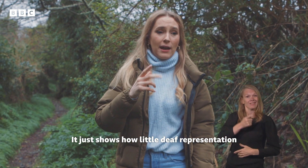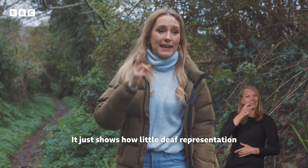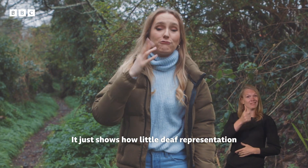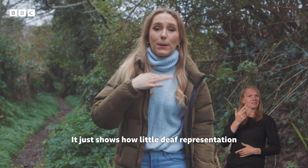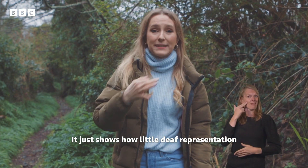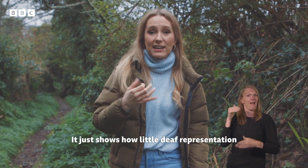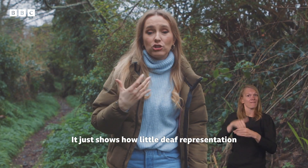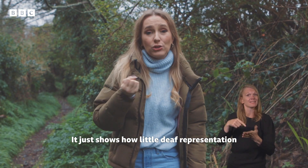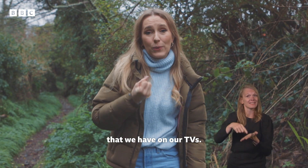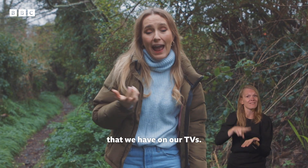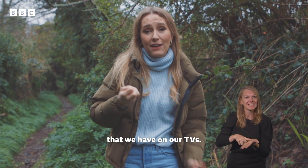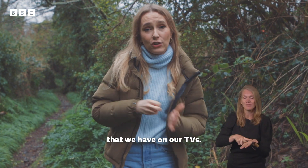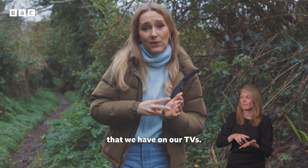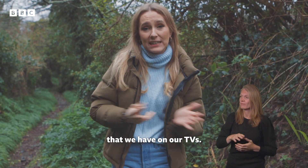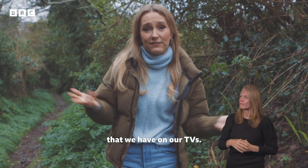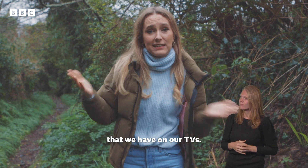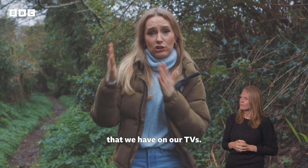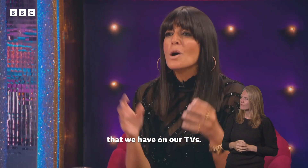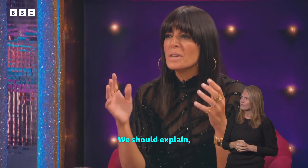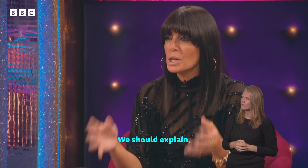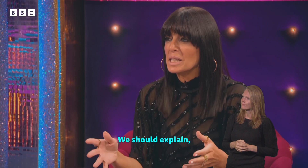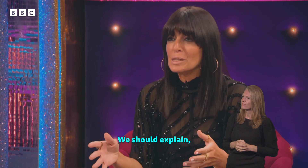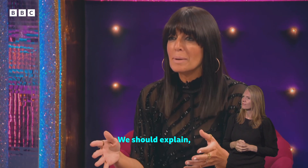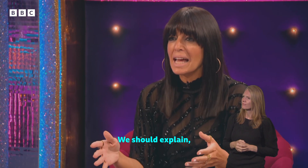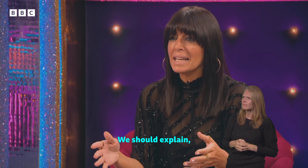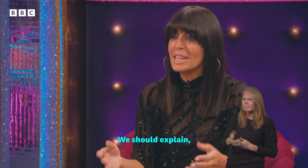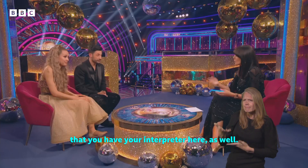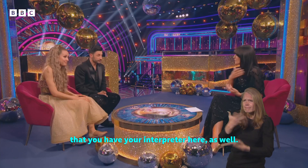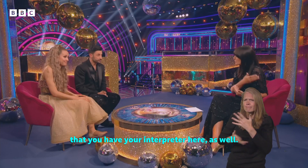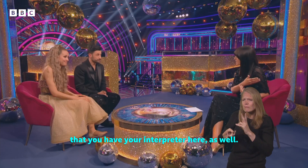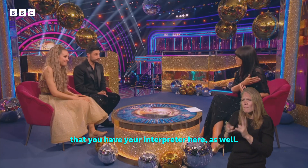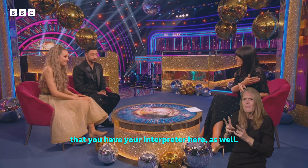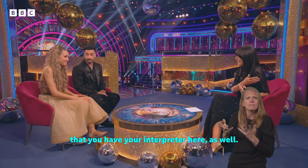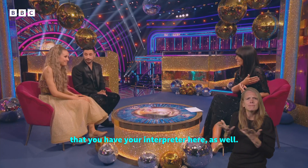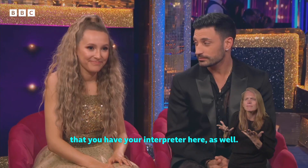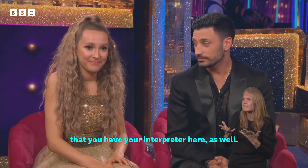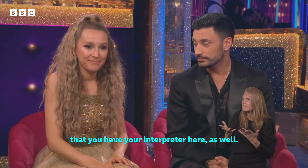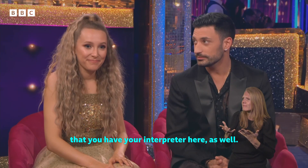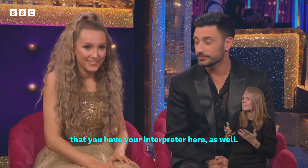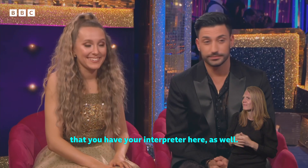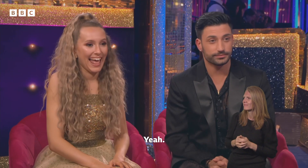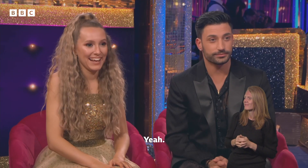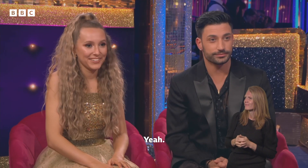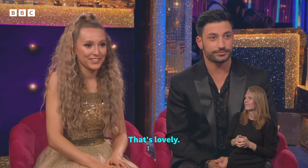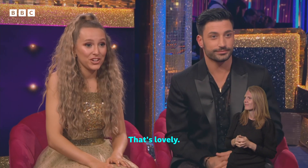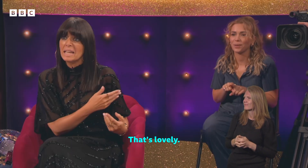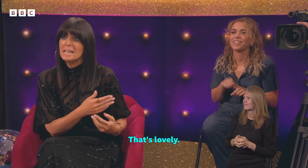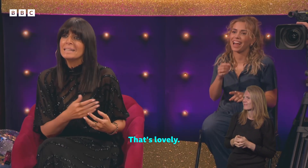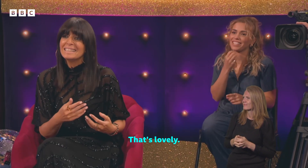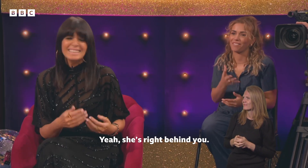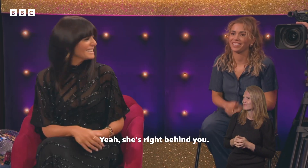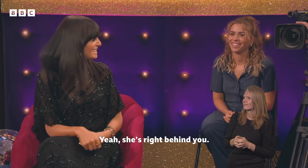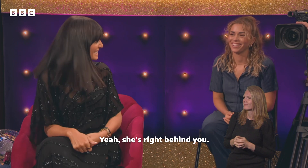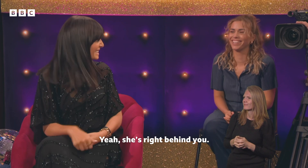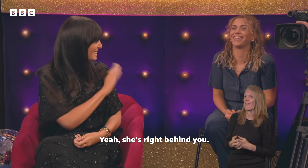little deaf reputation that we have on our TV. We should explain that you have your interpreter here as well. Yeah. That's lovely.